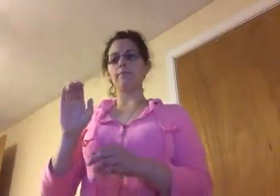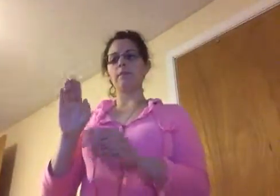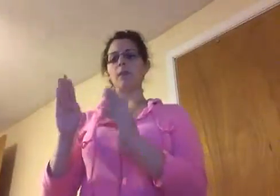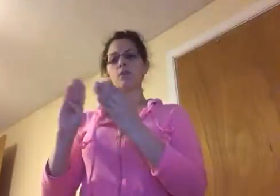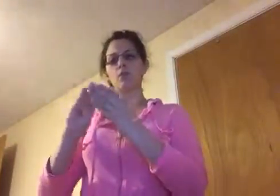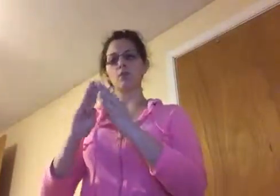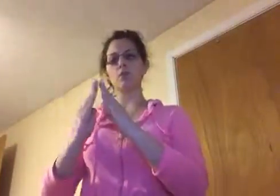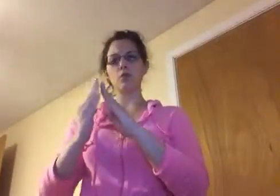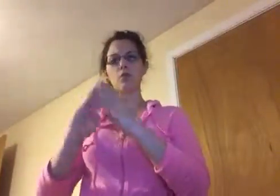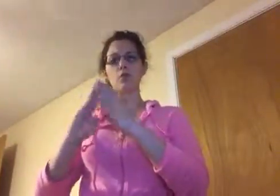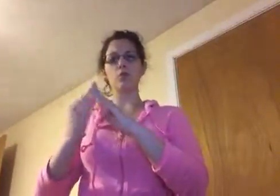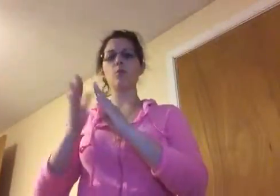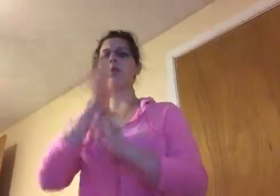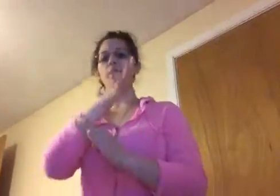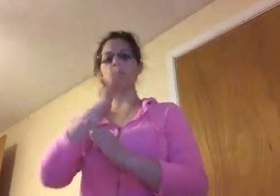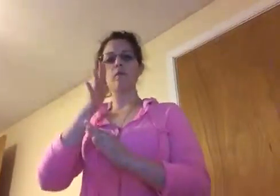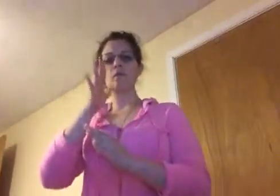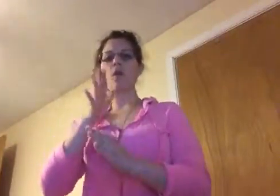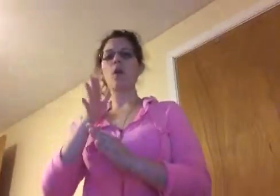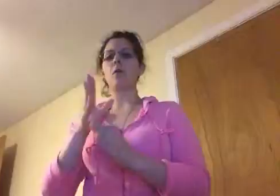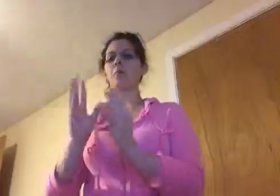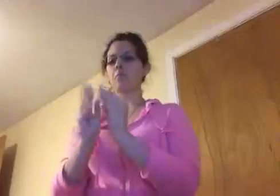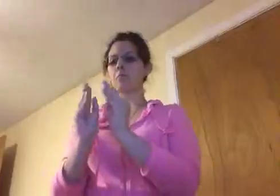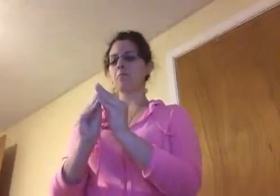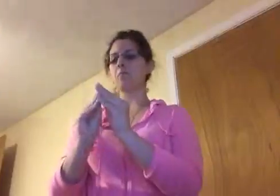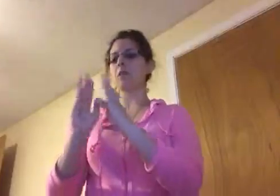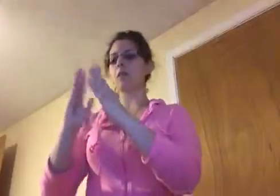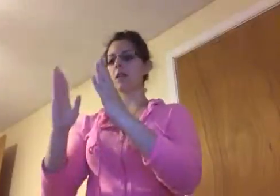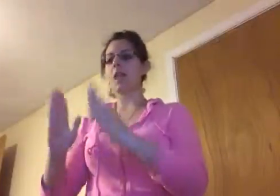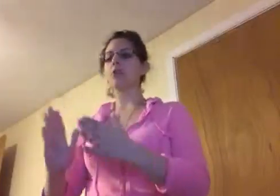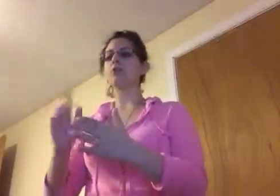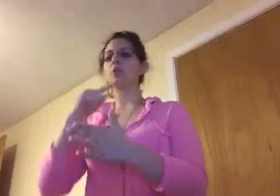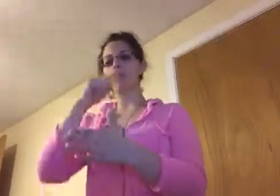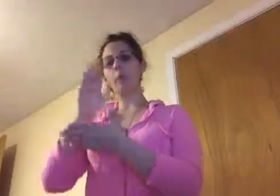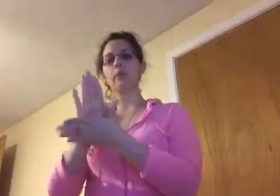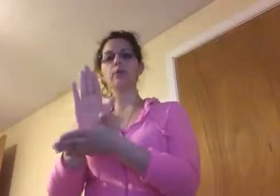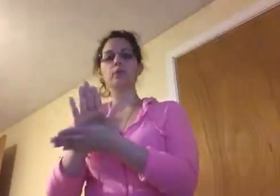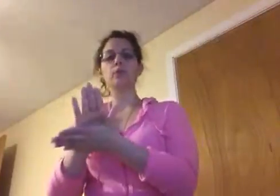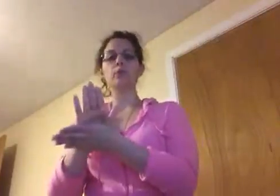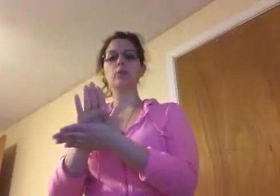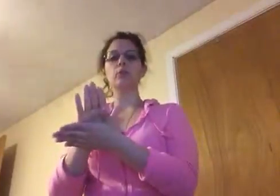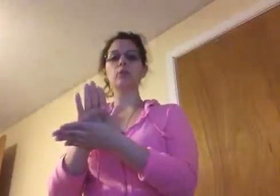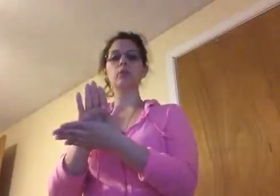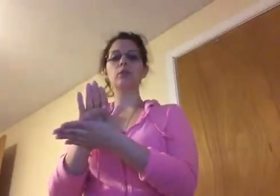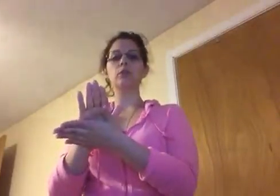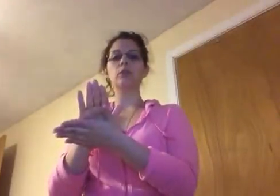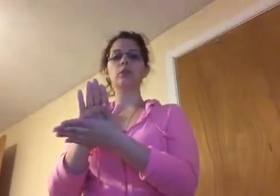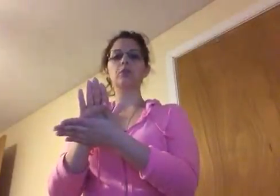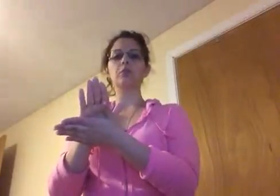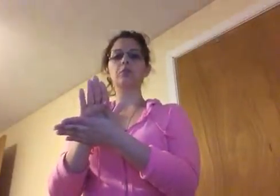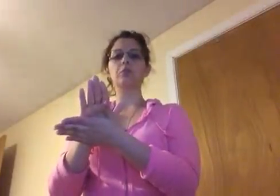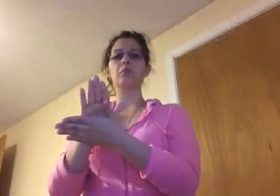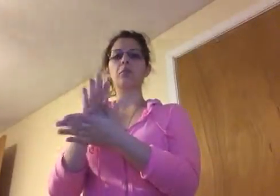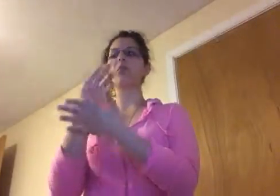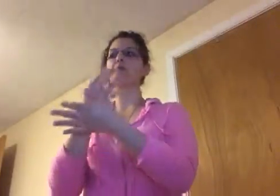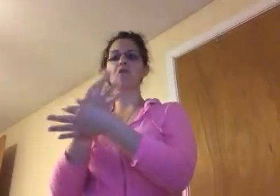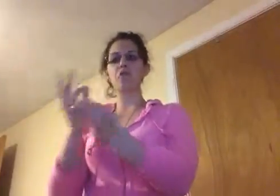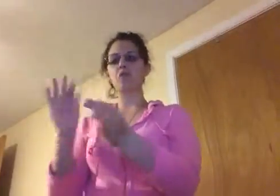okay, with a village green, a meeting house, public schools. Nobody had to pay for school in New